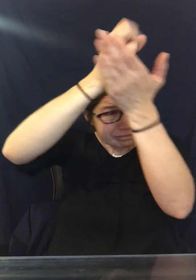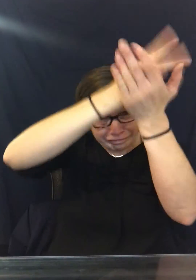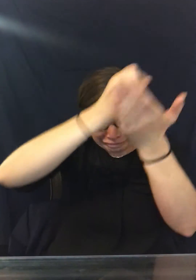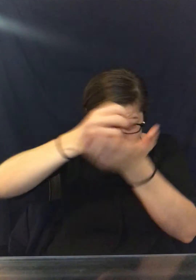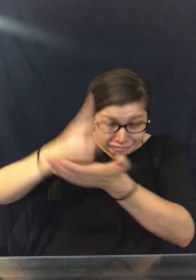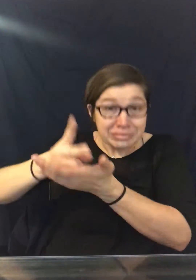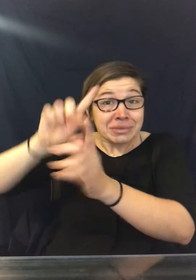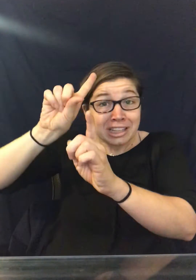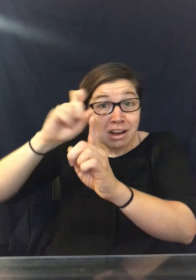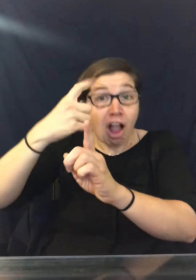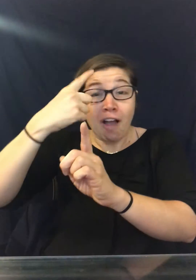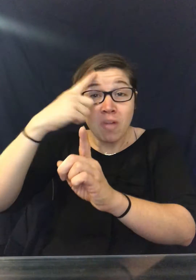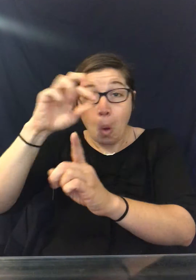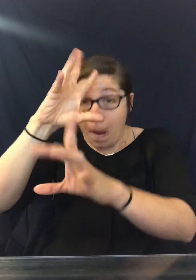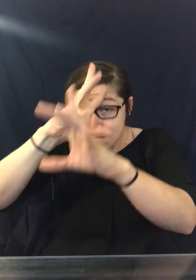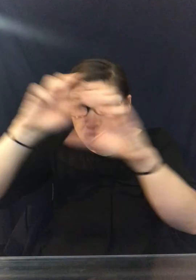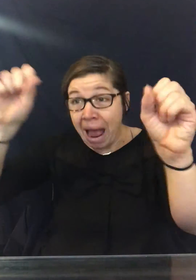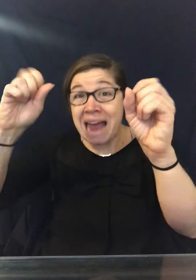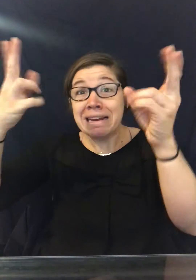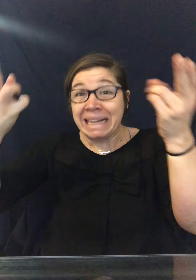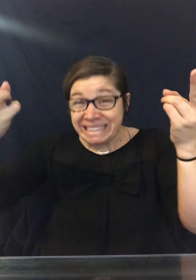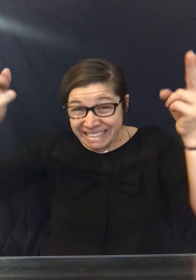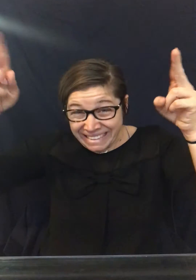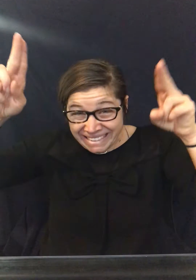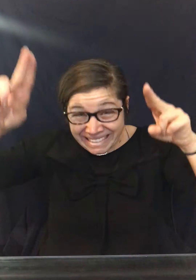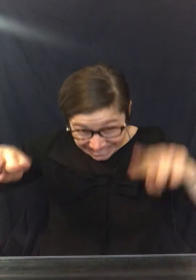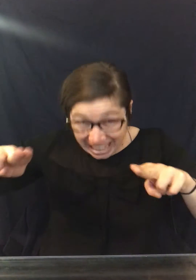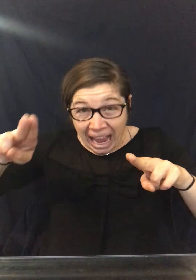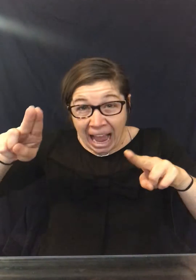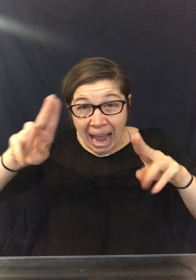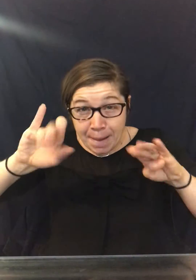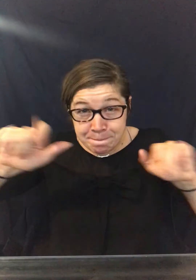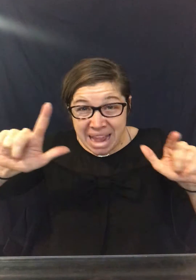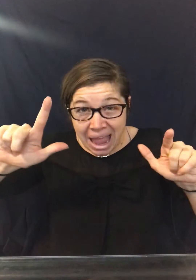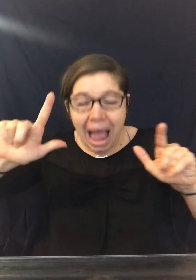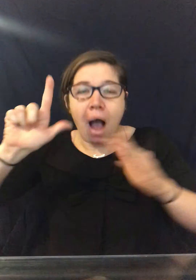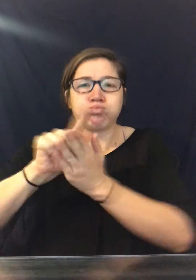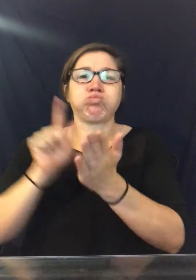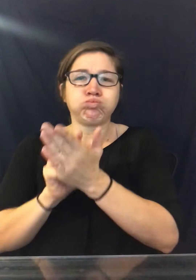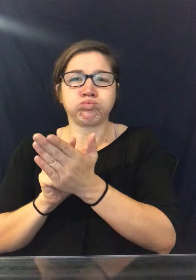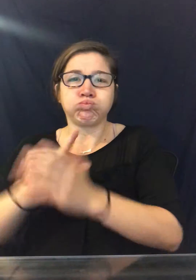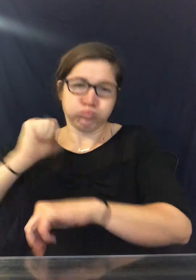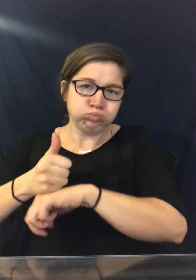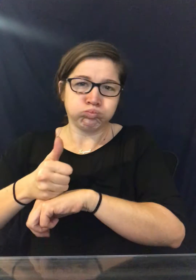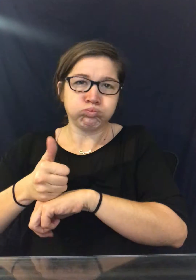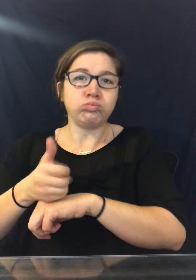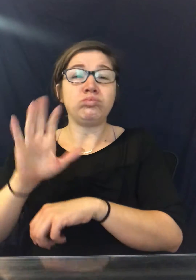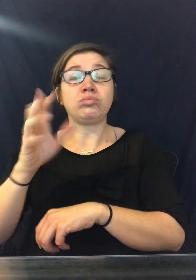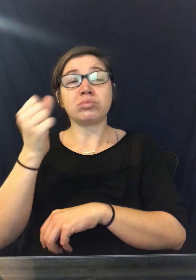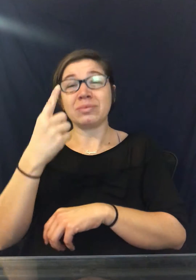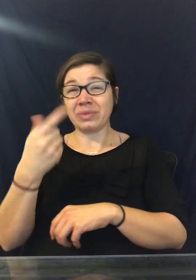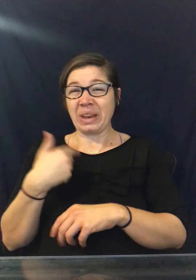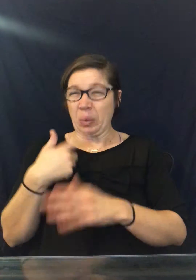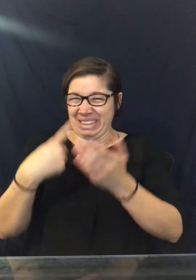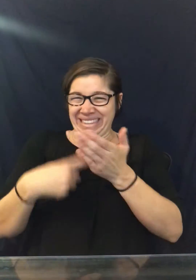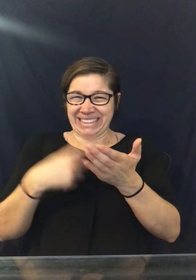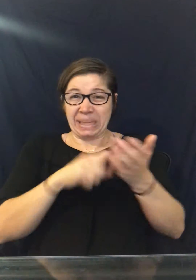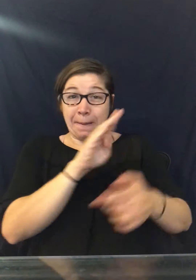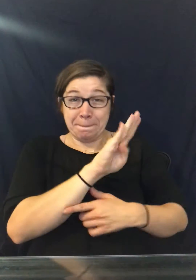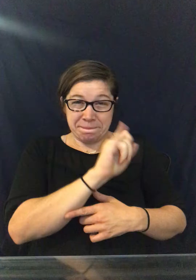them. Okay, so we're going to be talking a lot about bills today, and those are just laws before they're officially laws.